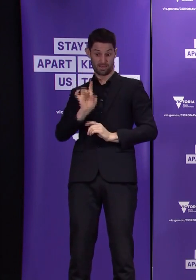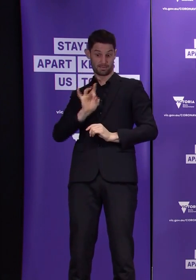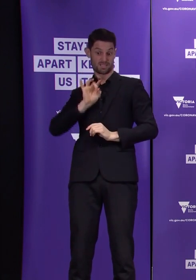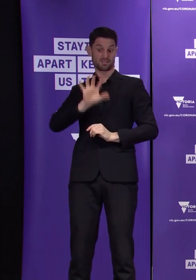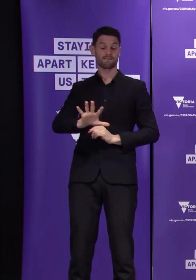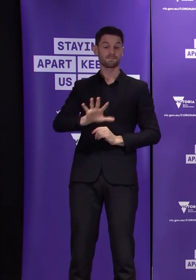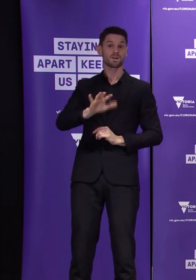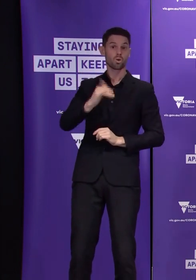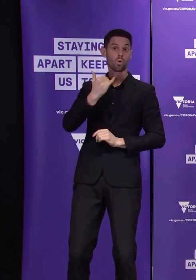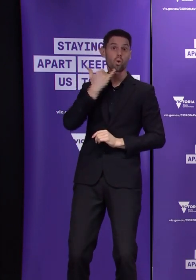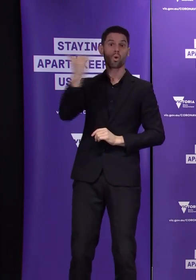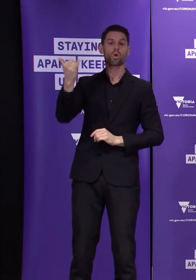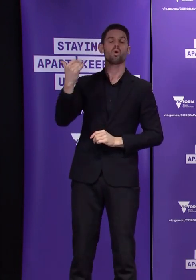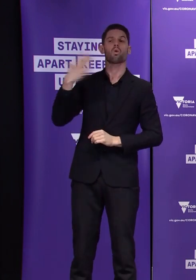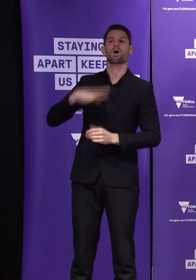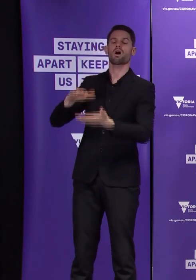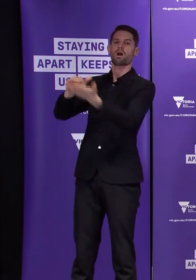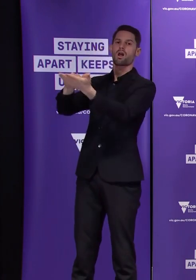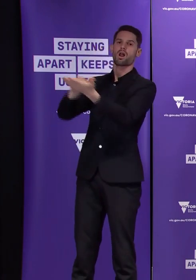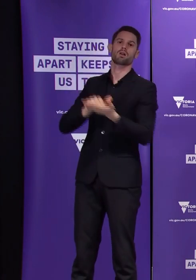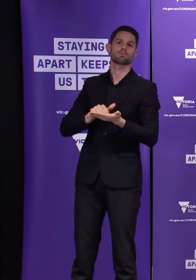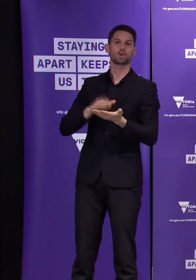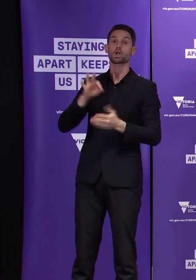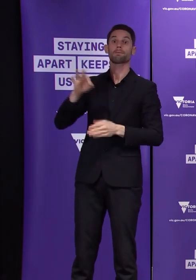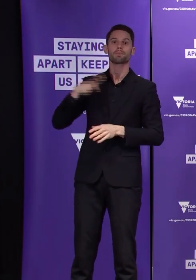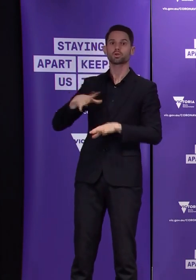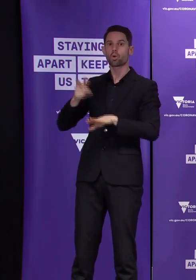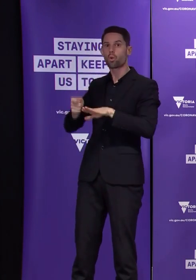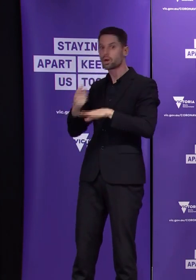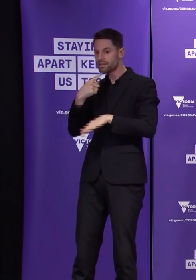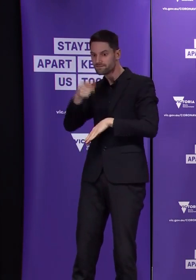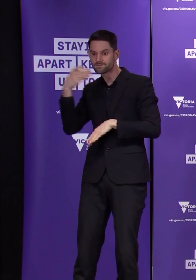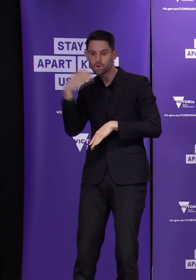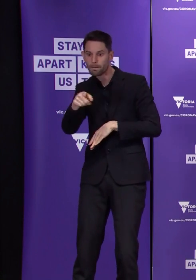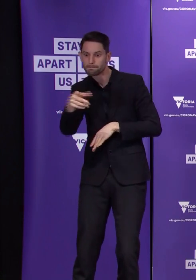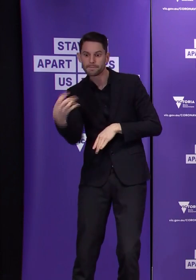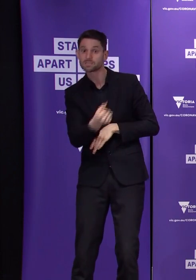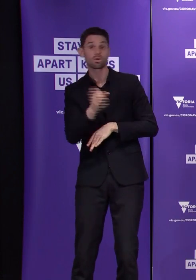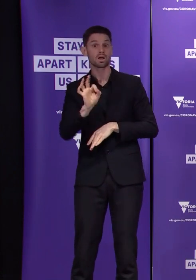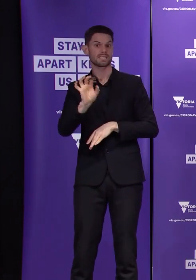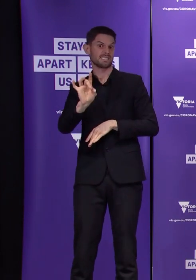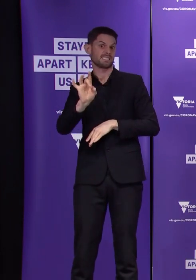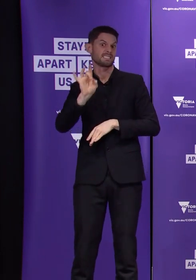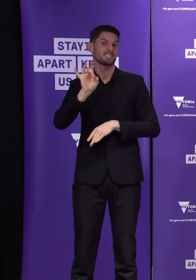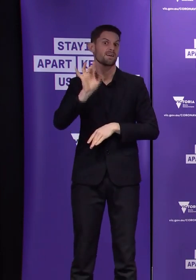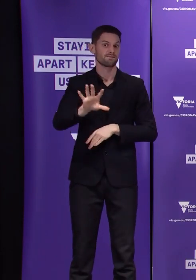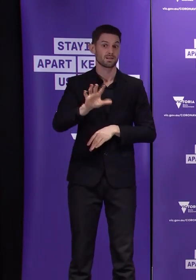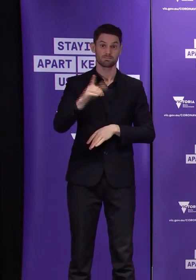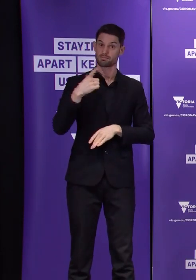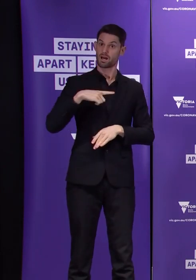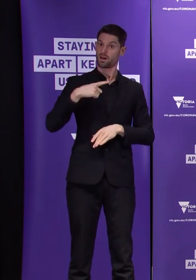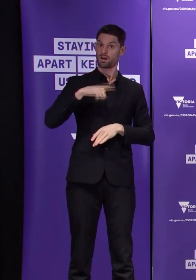support. That could be due to any number of reasons as to why during this